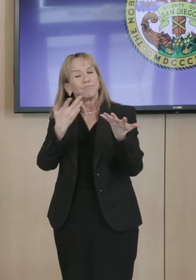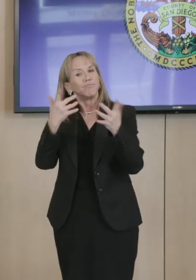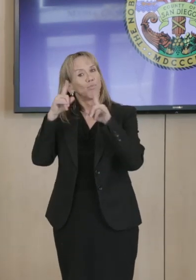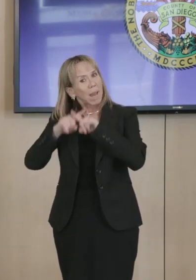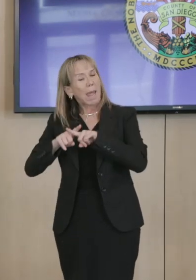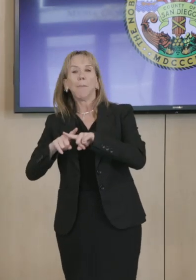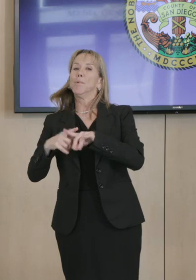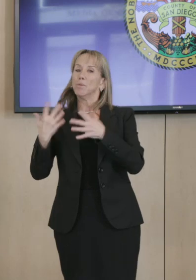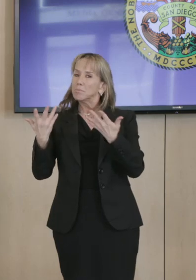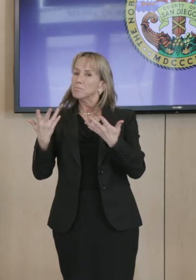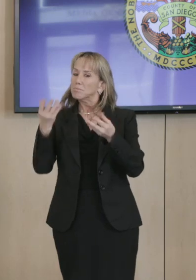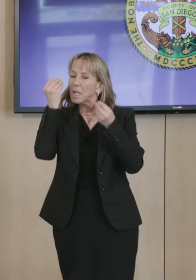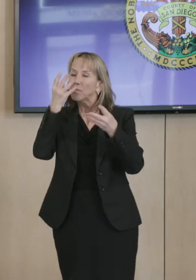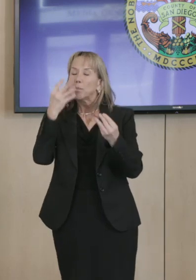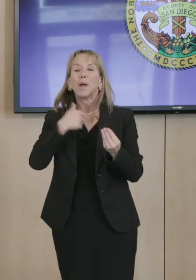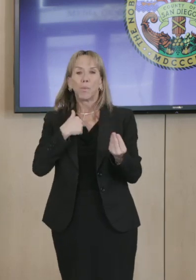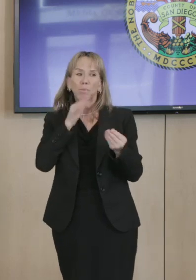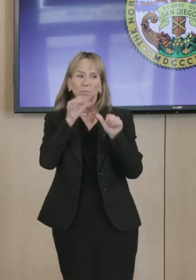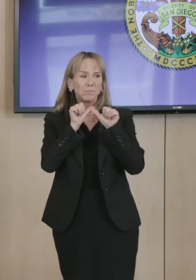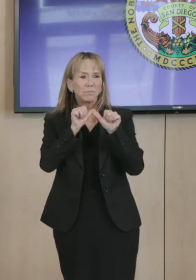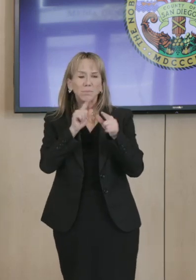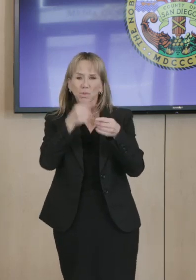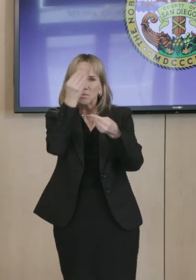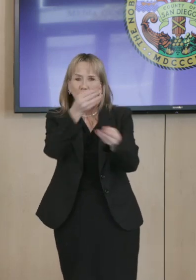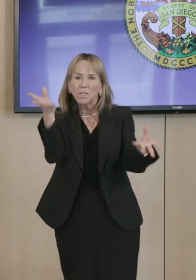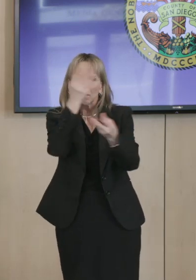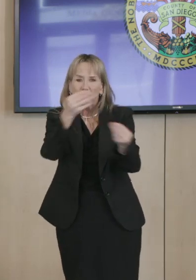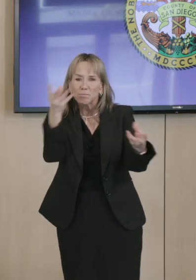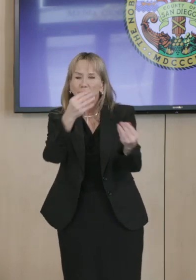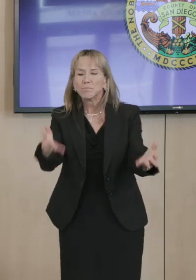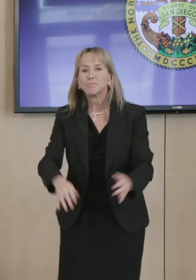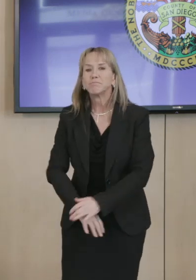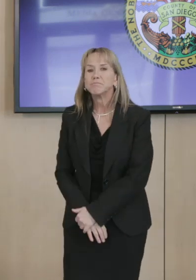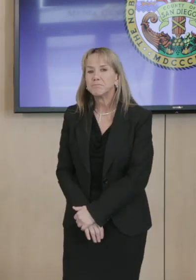as we know them now, we will continue to share all that information.